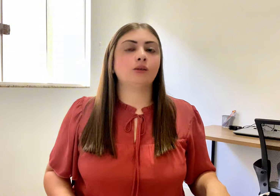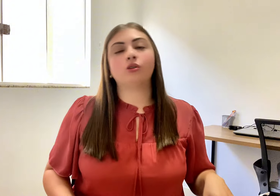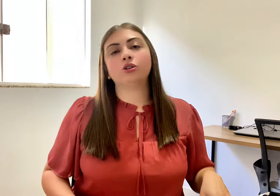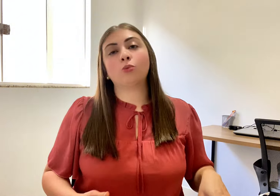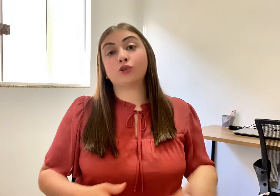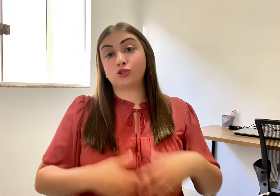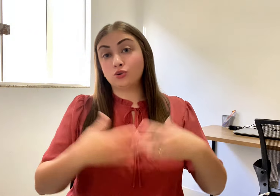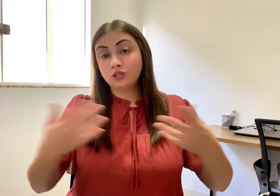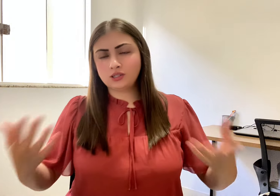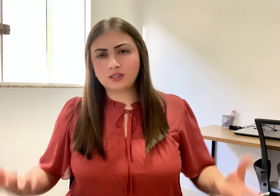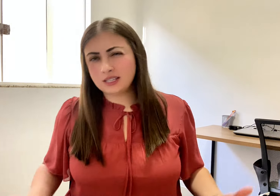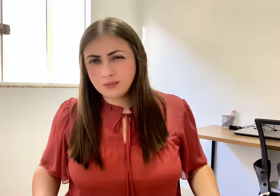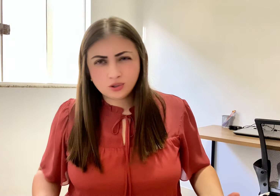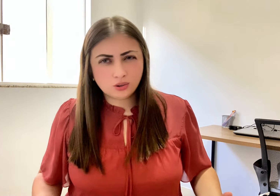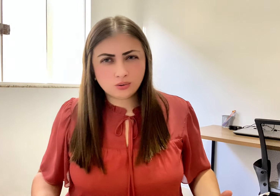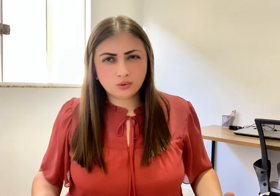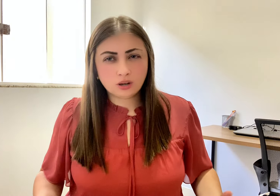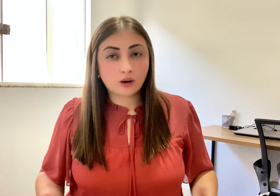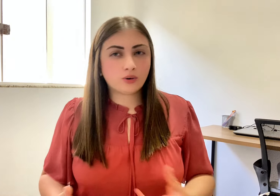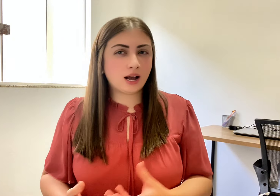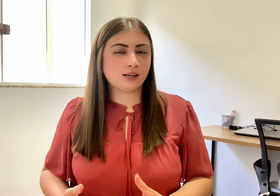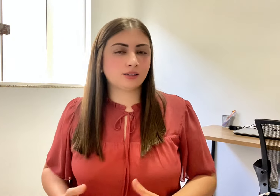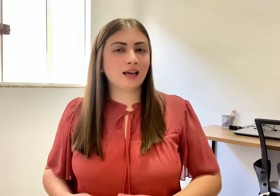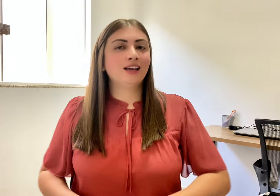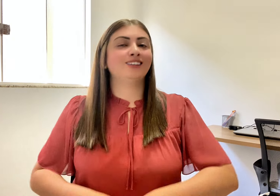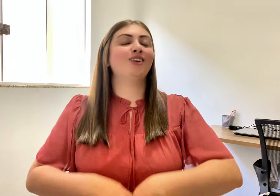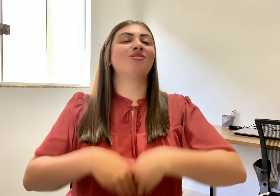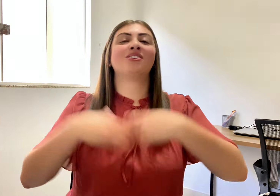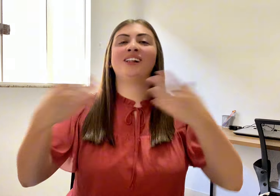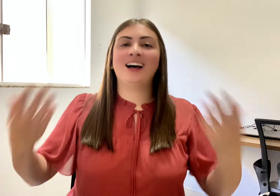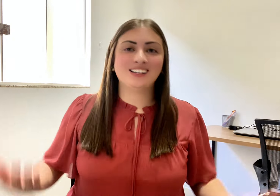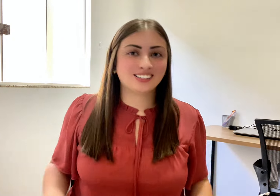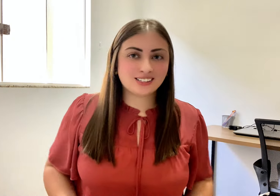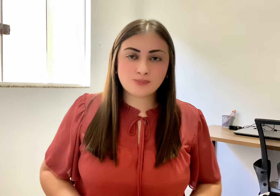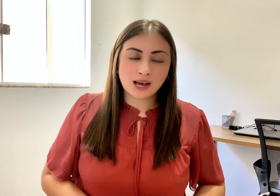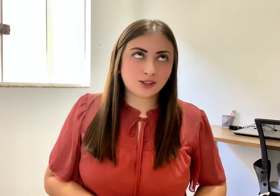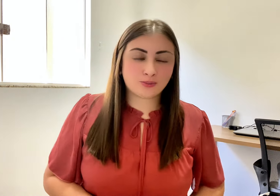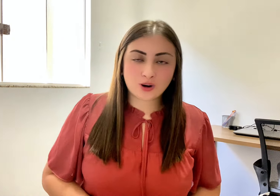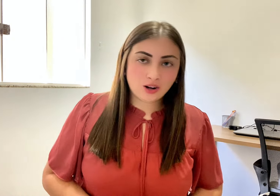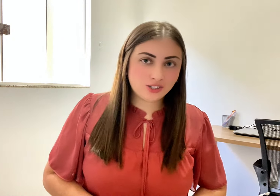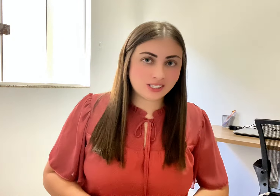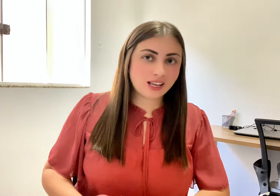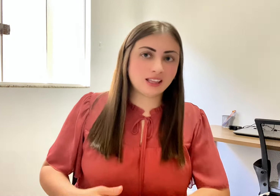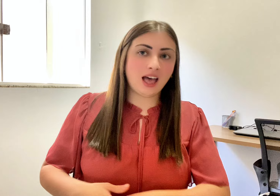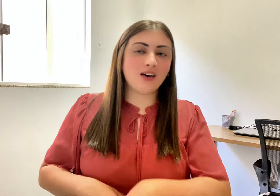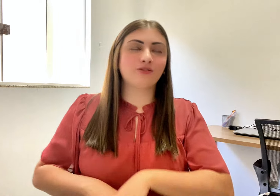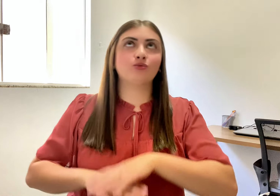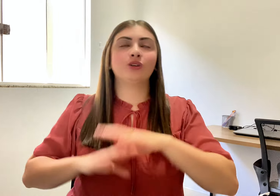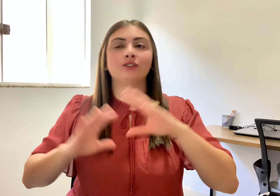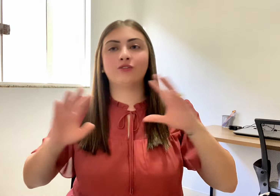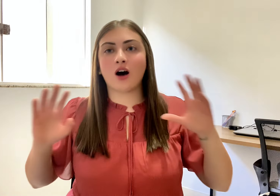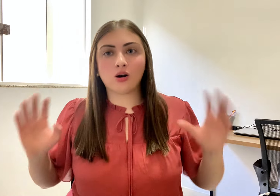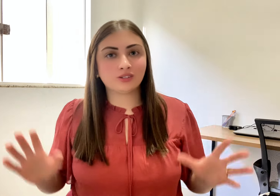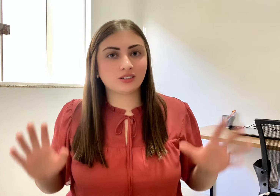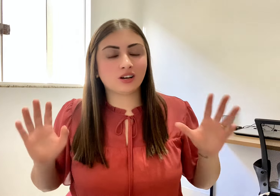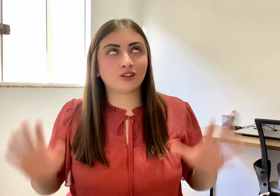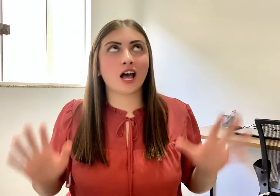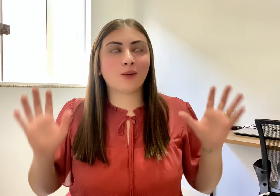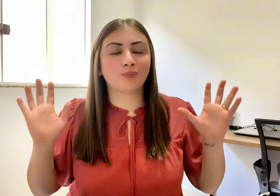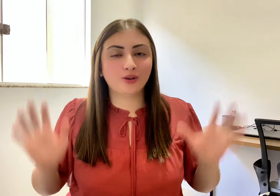more opportunities seemed to arise. New clients, unexpected projects, and every windfall started